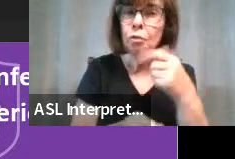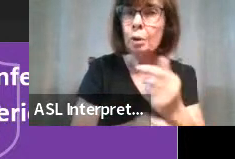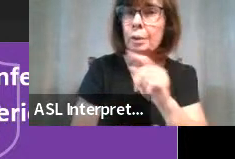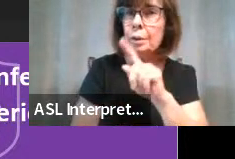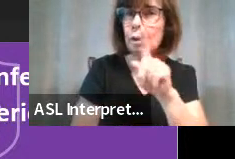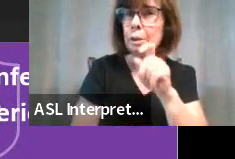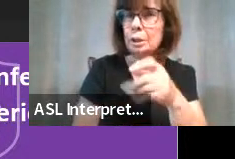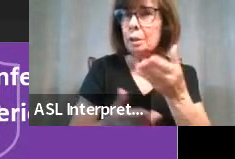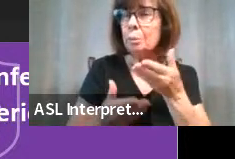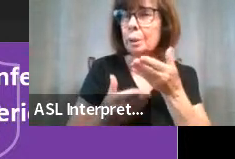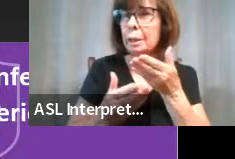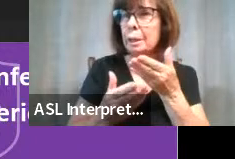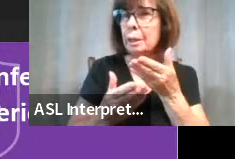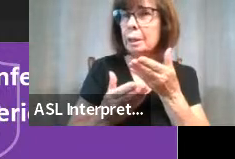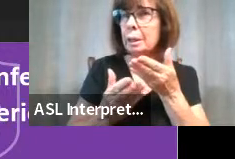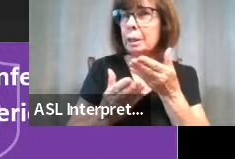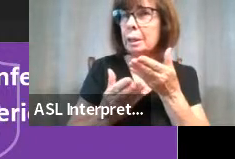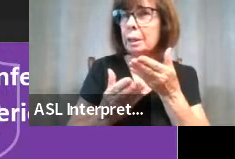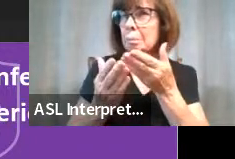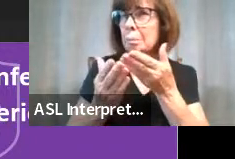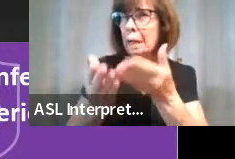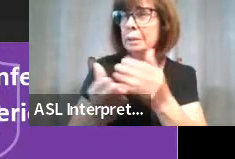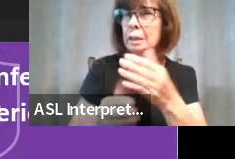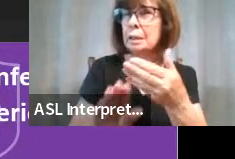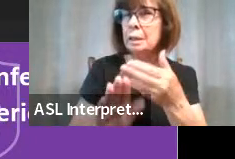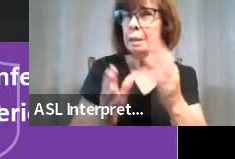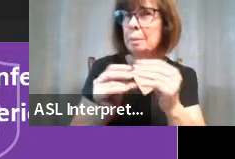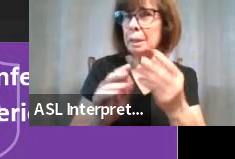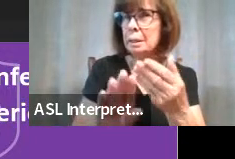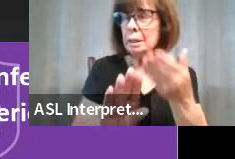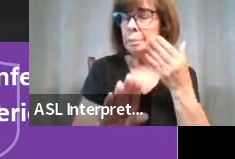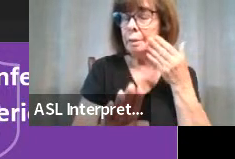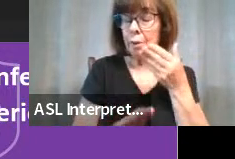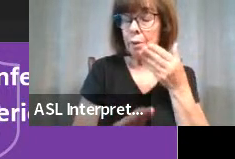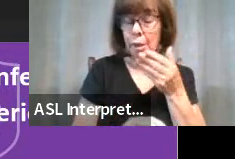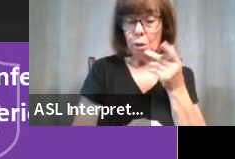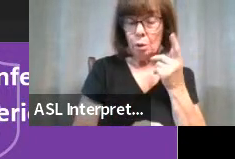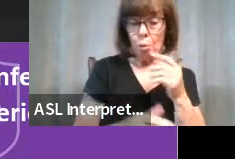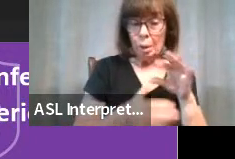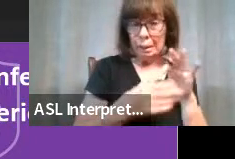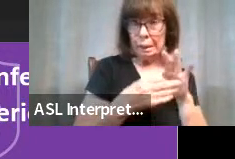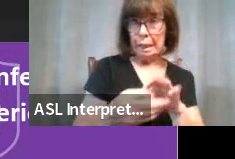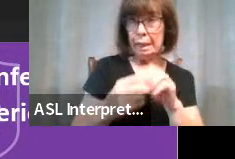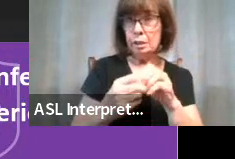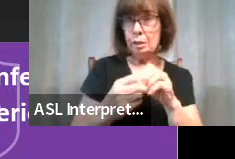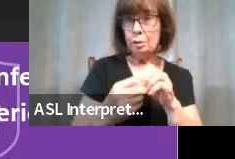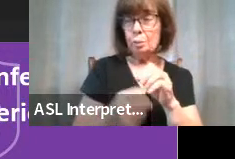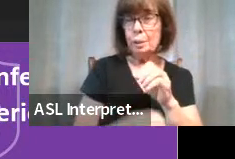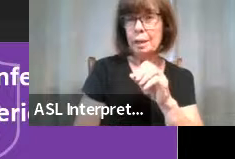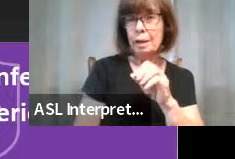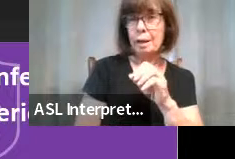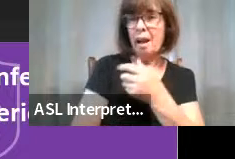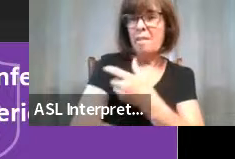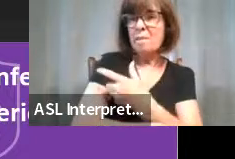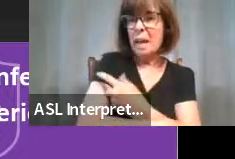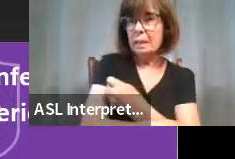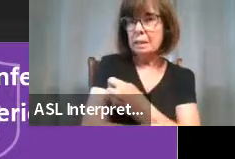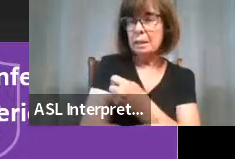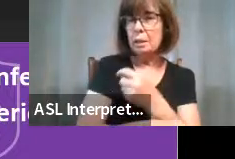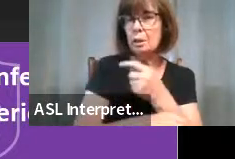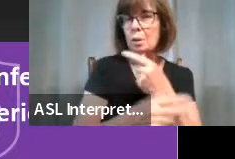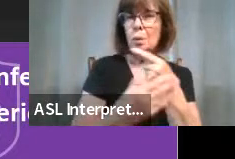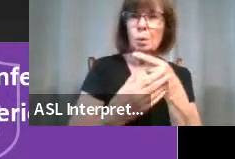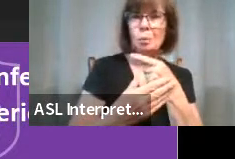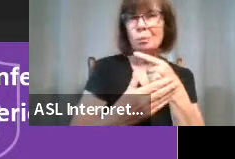previous meeting, one of the things that relating to vaccine, the question was what are the barriers around this community